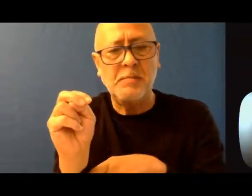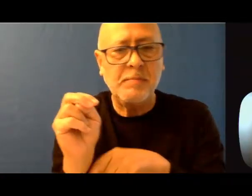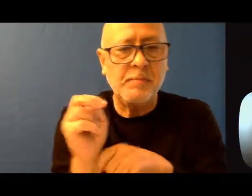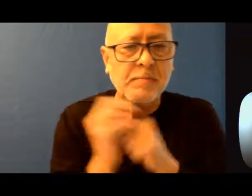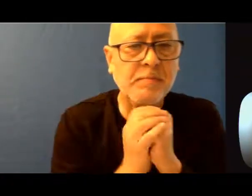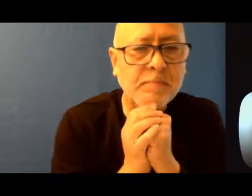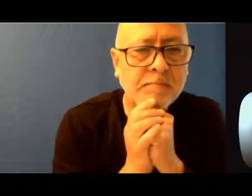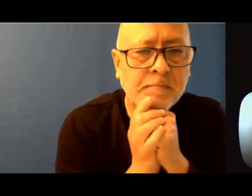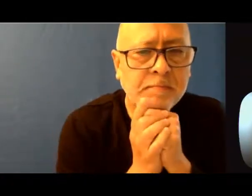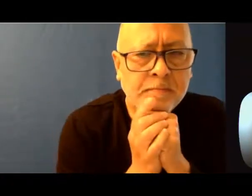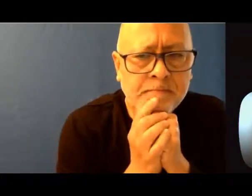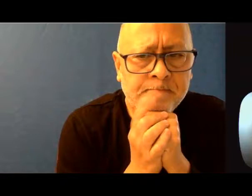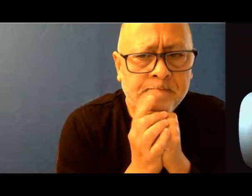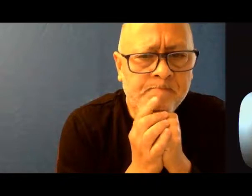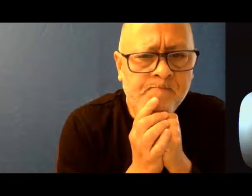would be